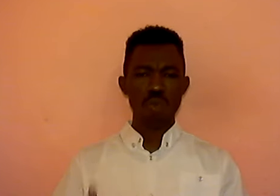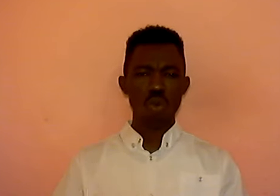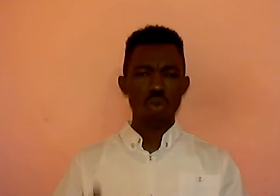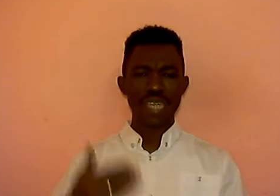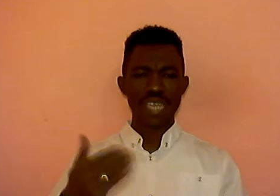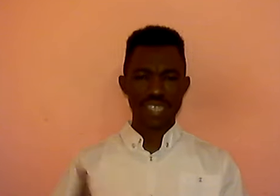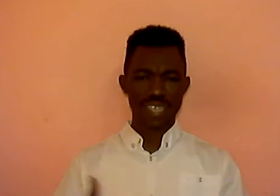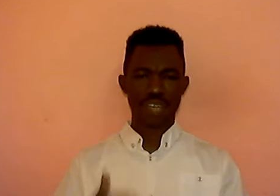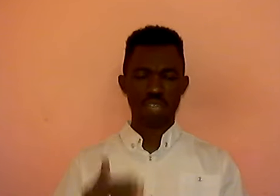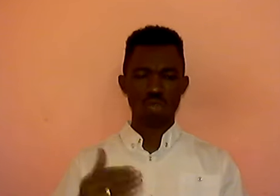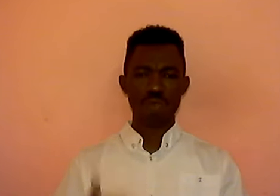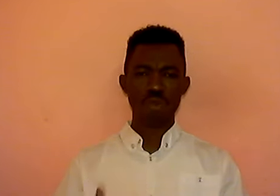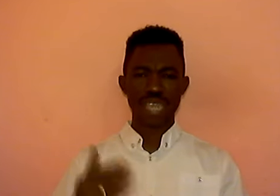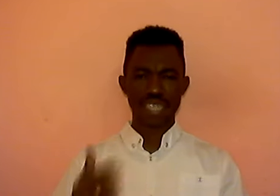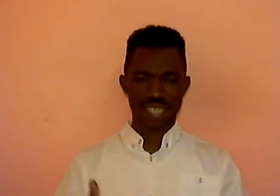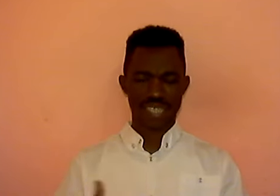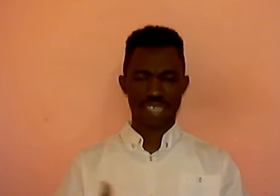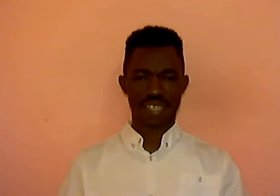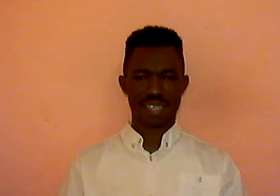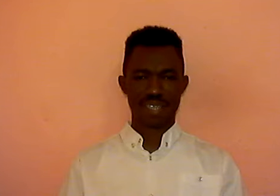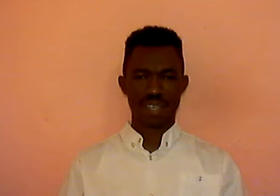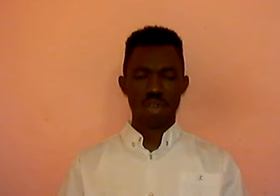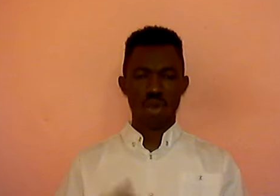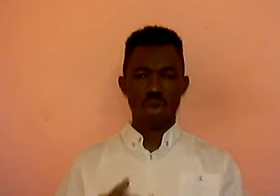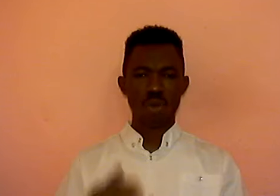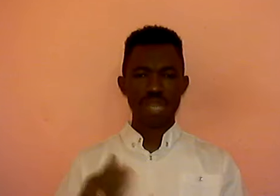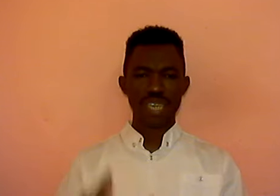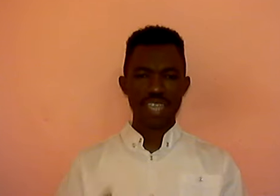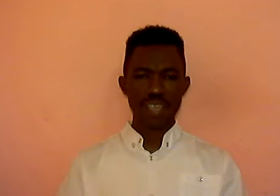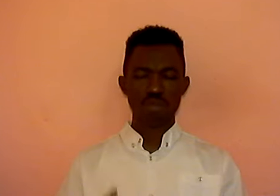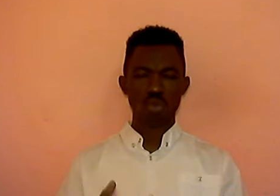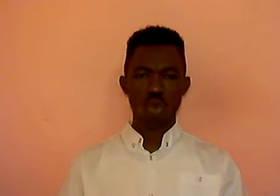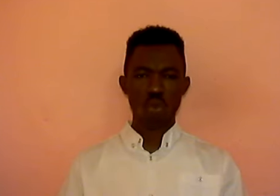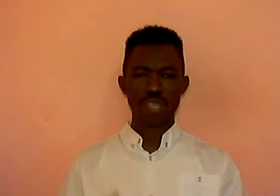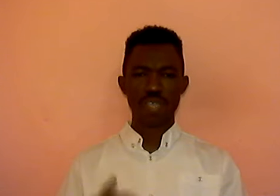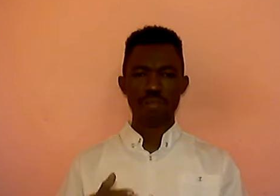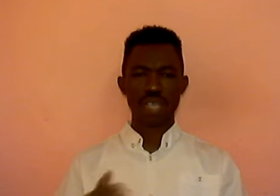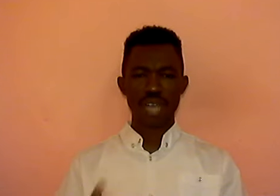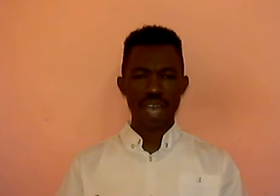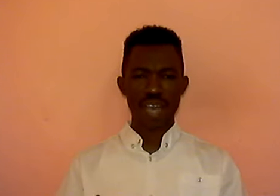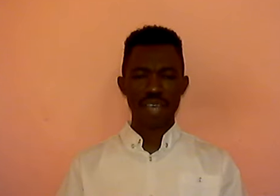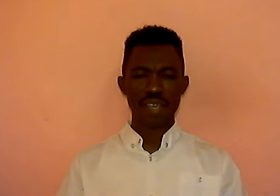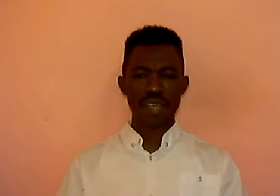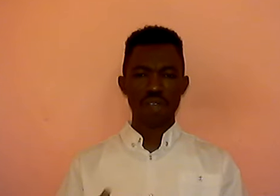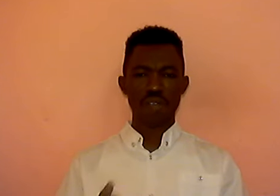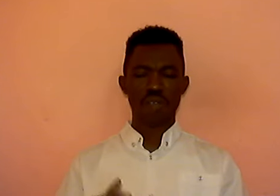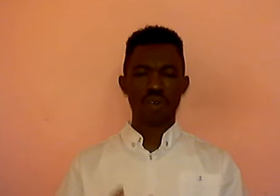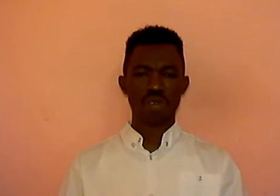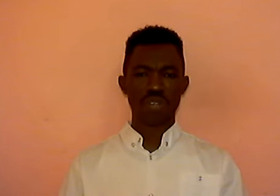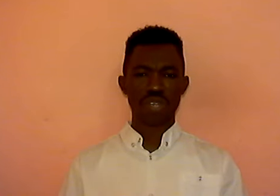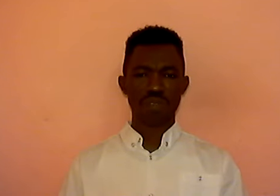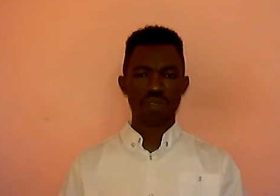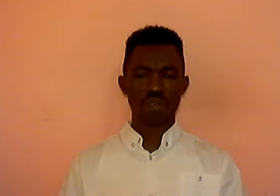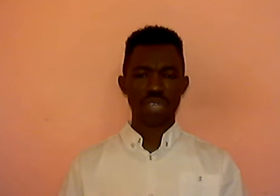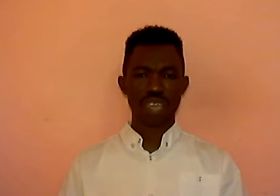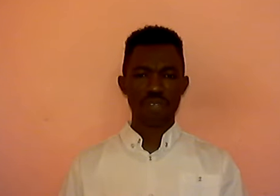more dirtier, that will be more dirty. All in the name to come with the big car for the